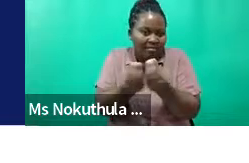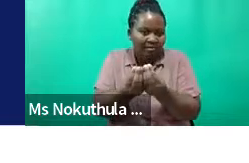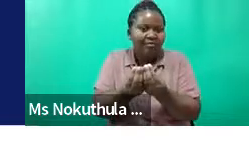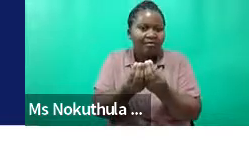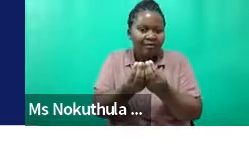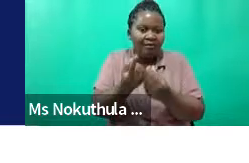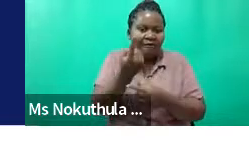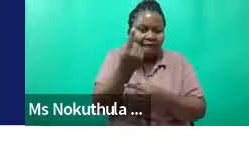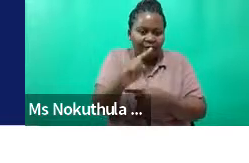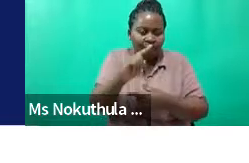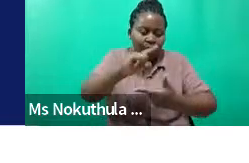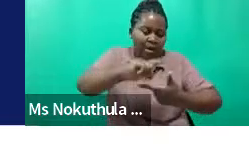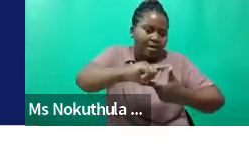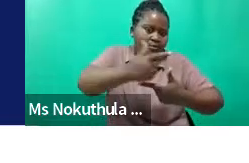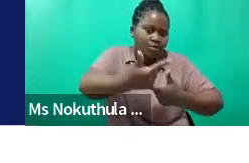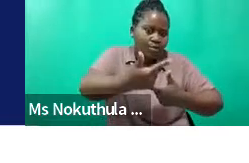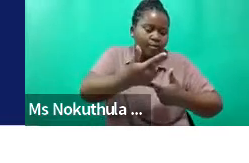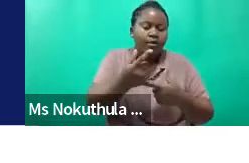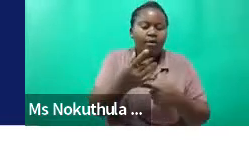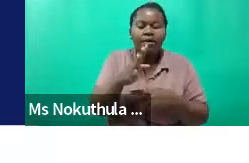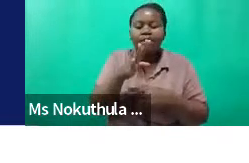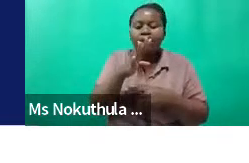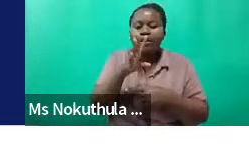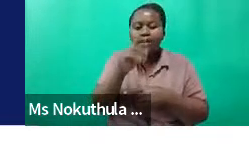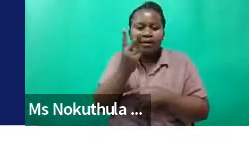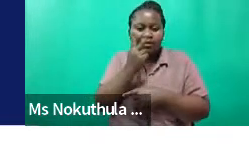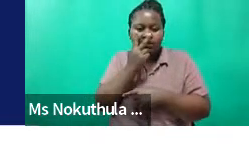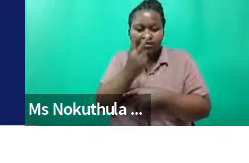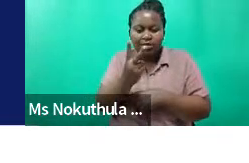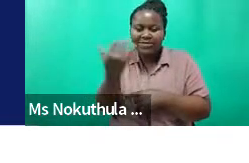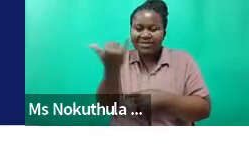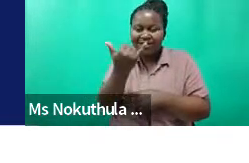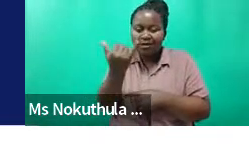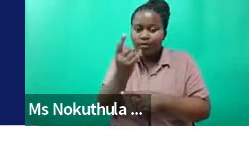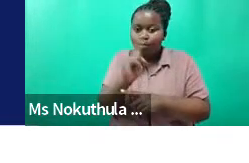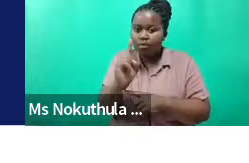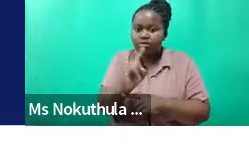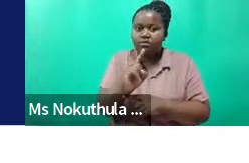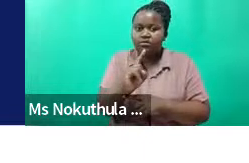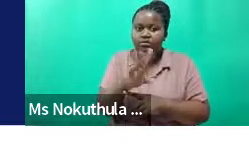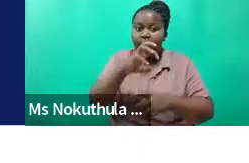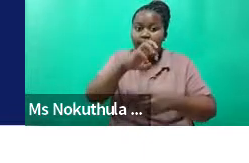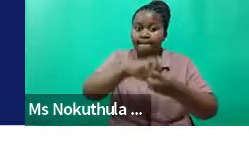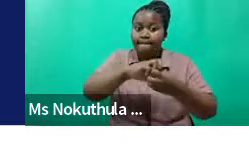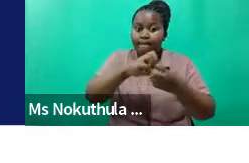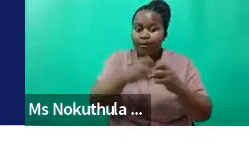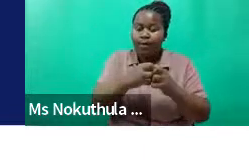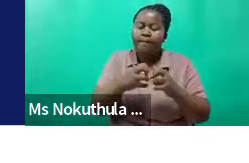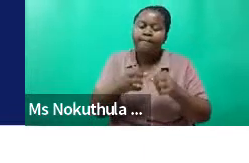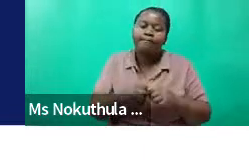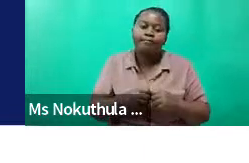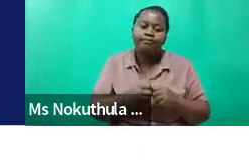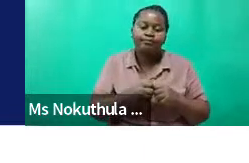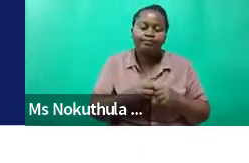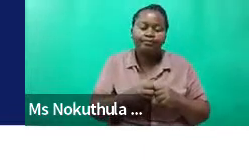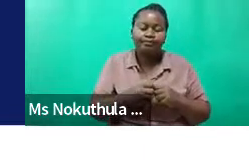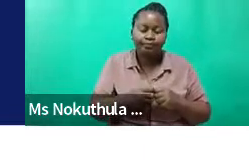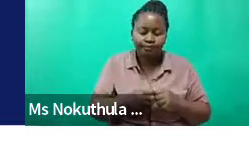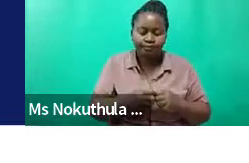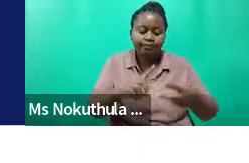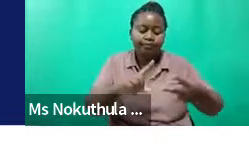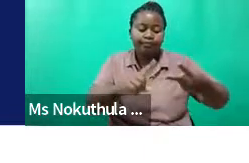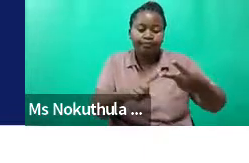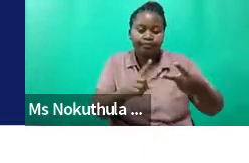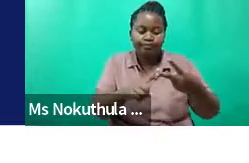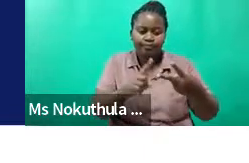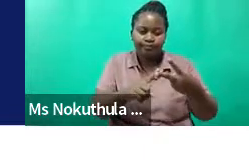your laptop. And so it seems that was a problem. So secondly,